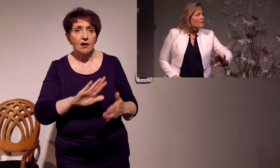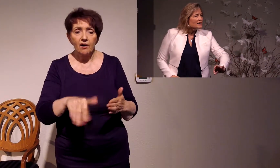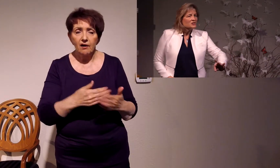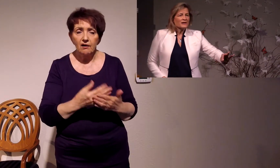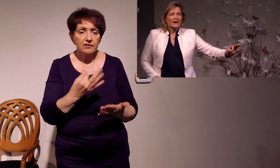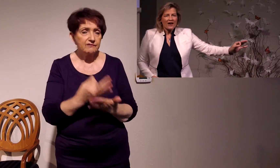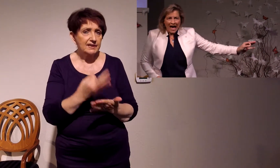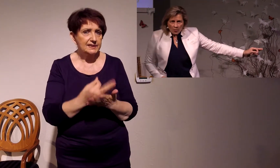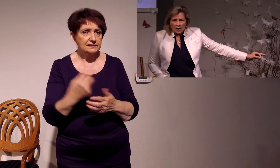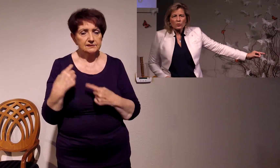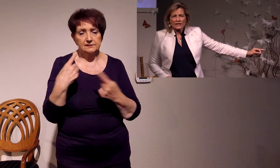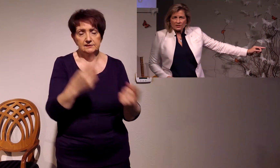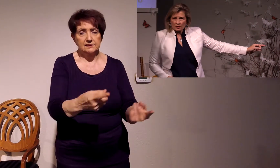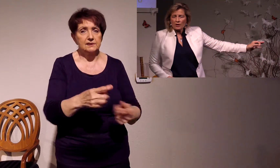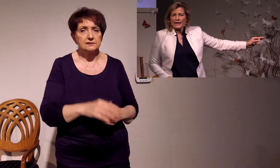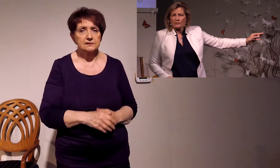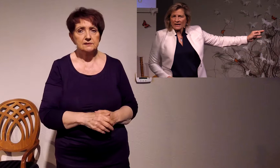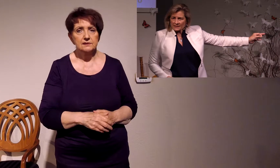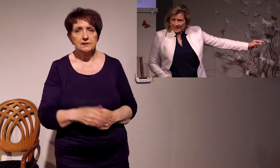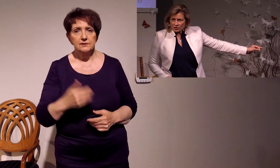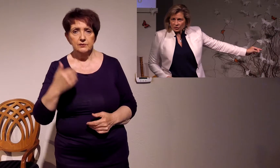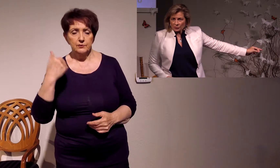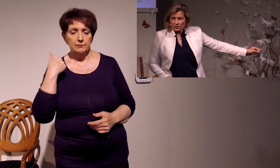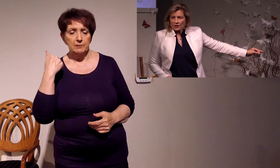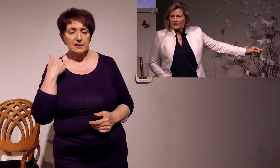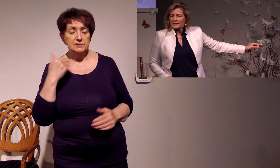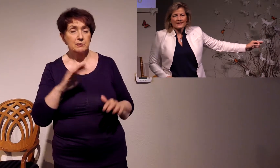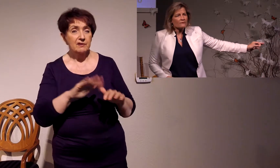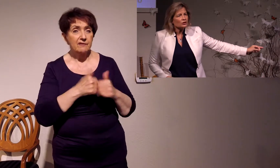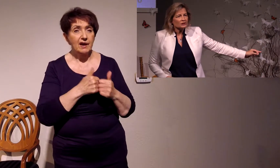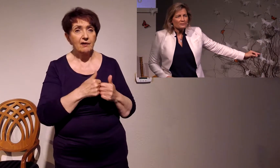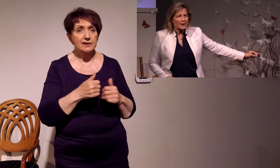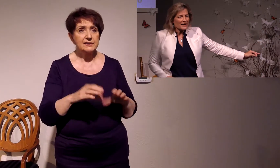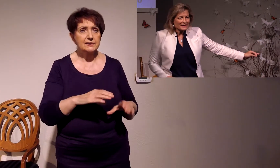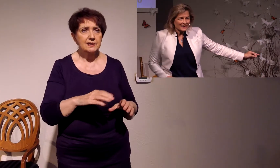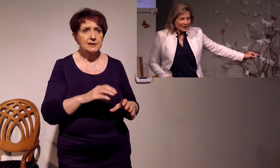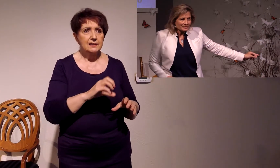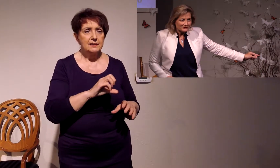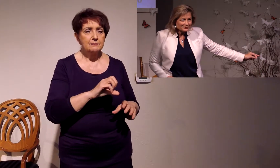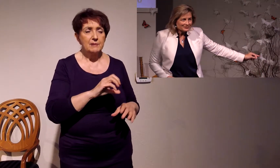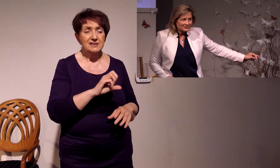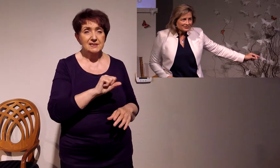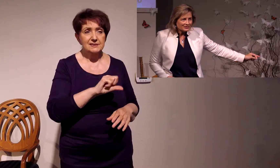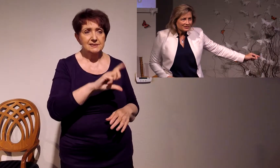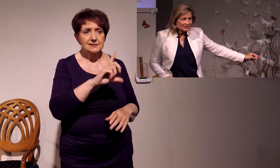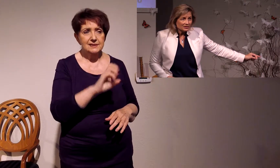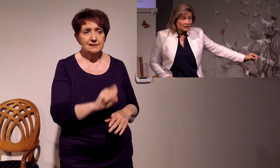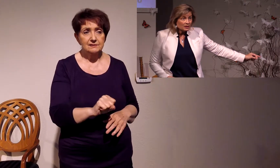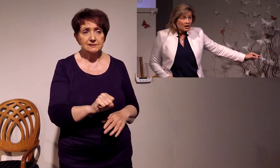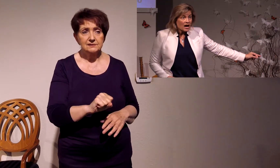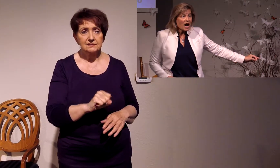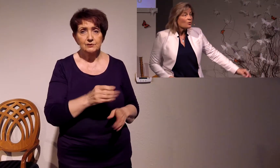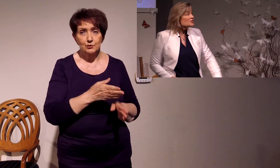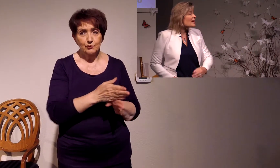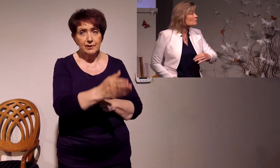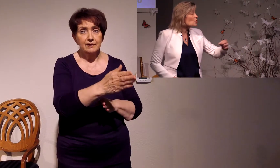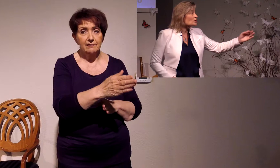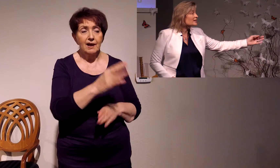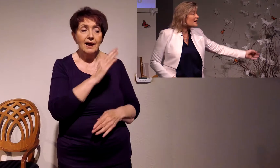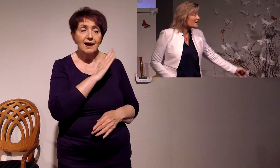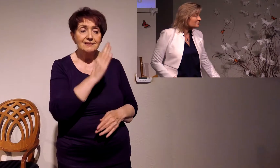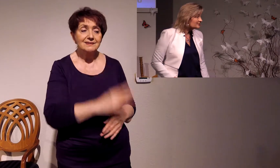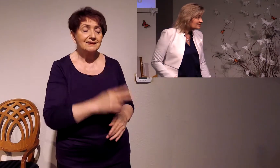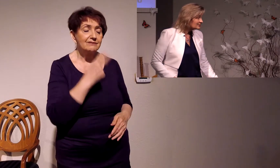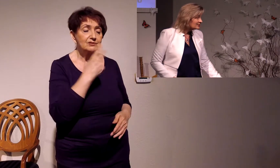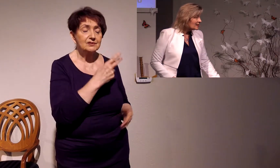which reminds me of how I was in my sales career, because I never looked at my bank account. I always had more